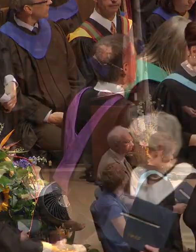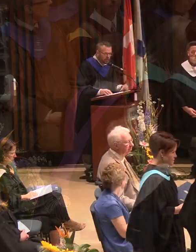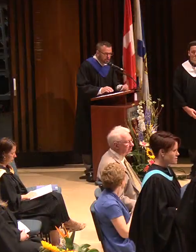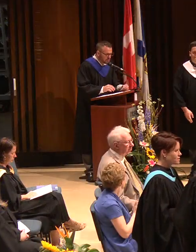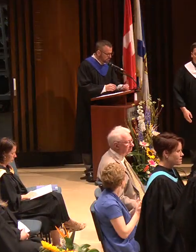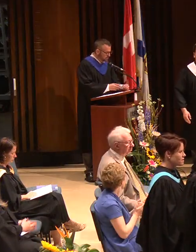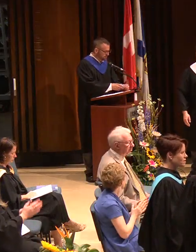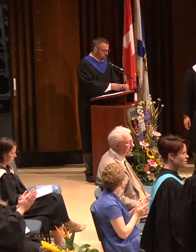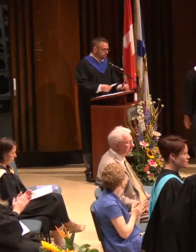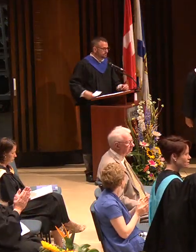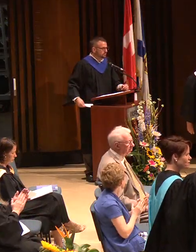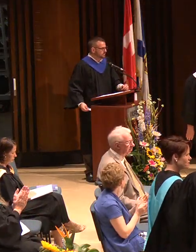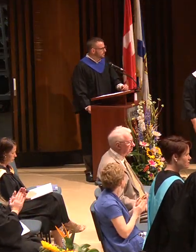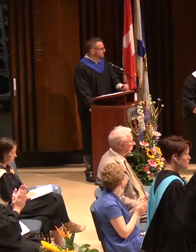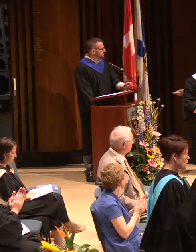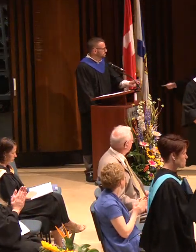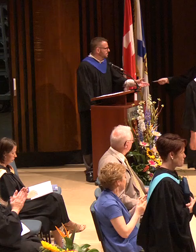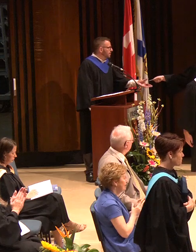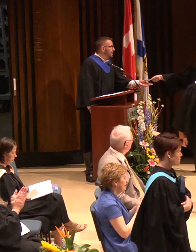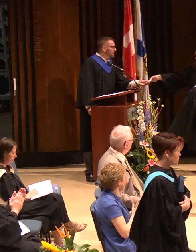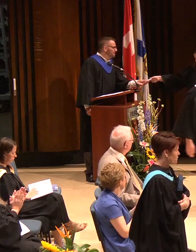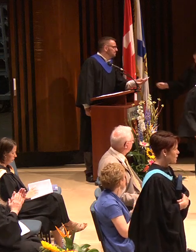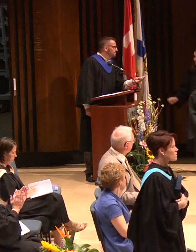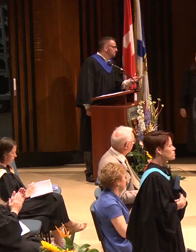Colin Fraser.